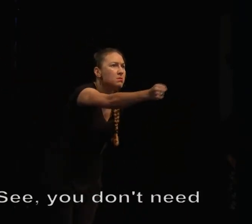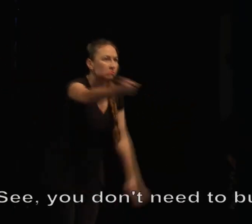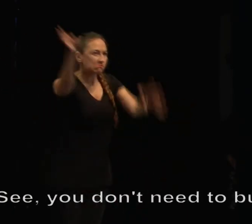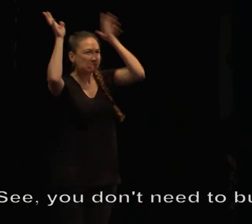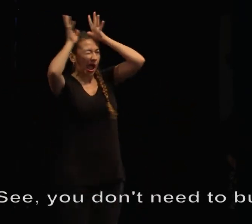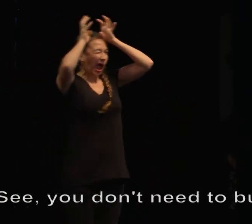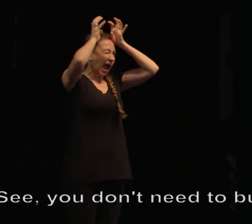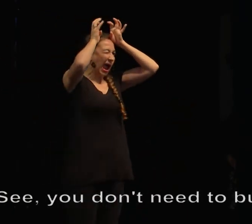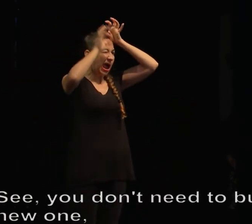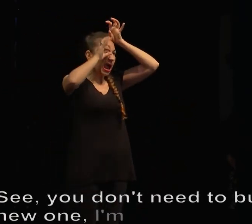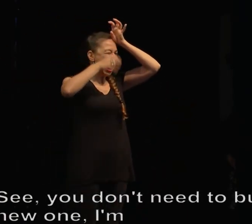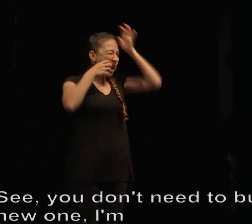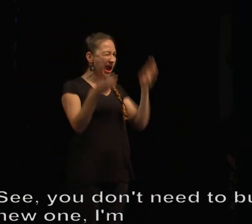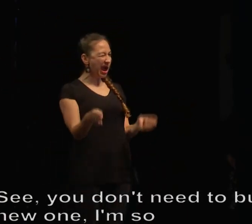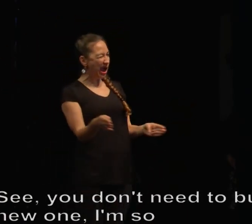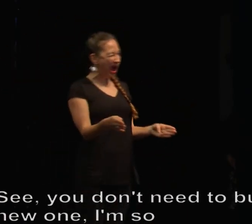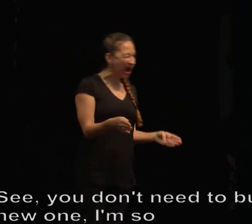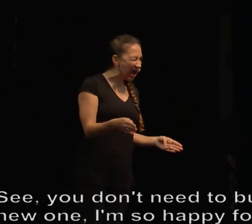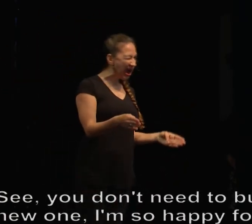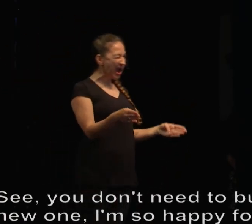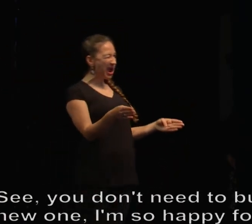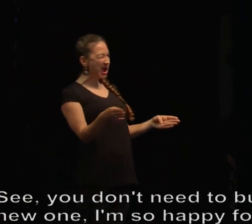you. But look at it, Dad.